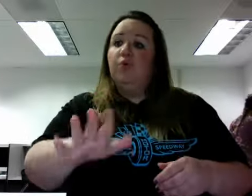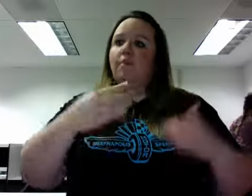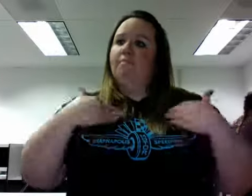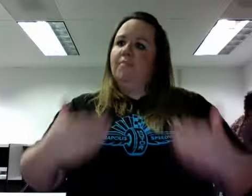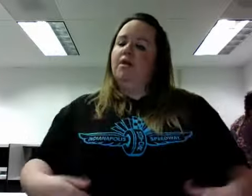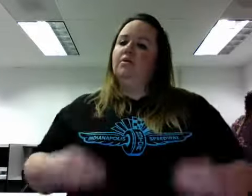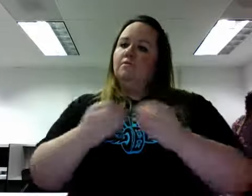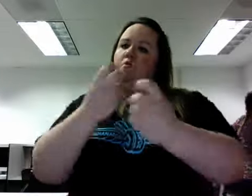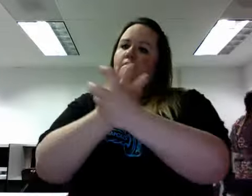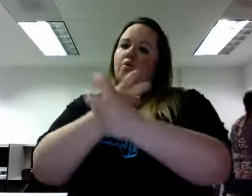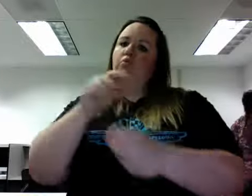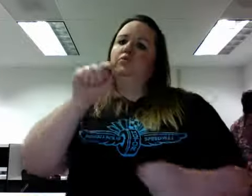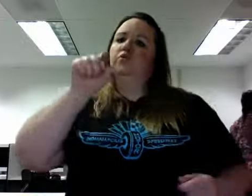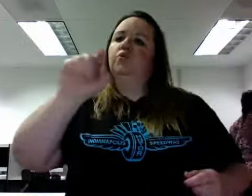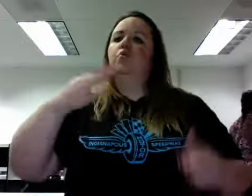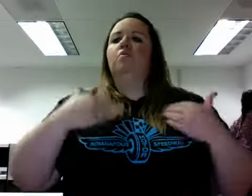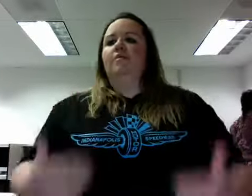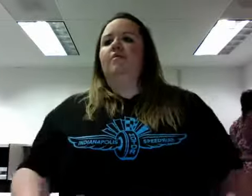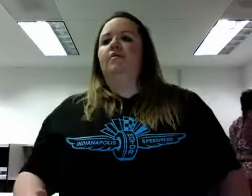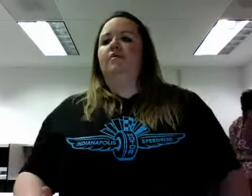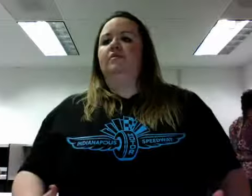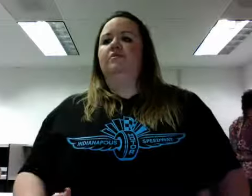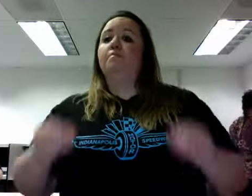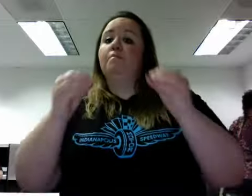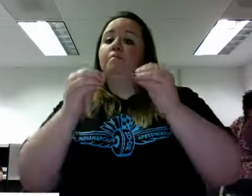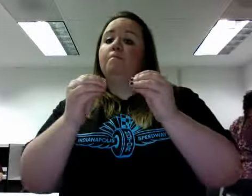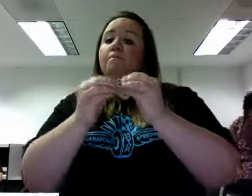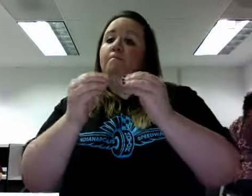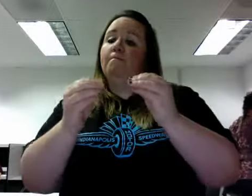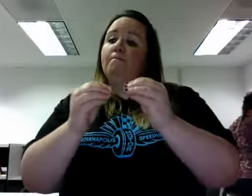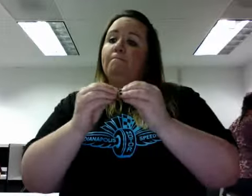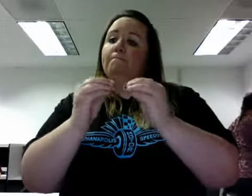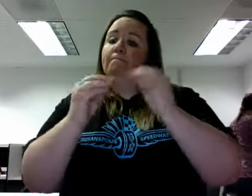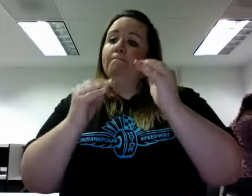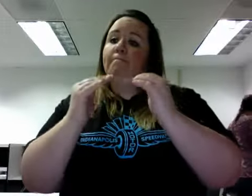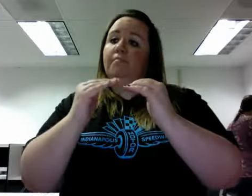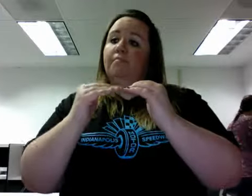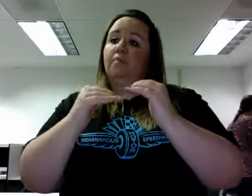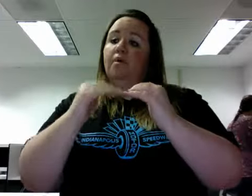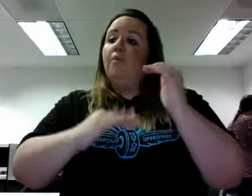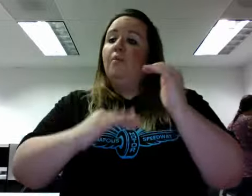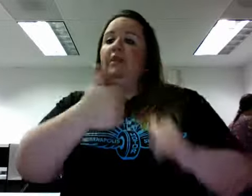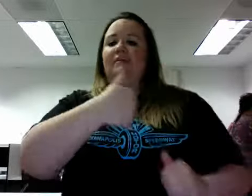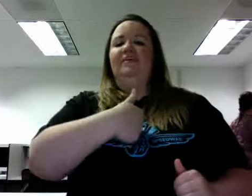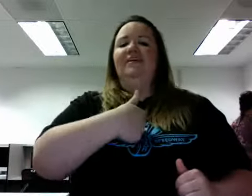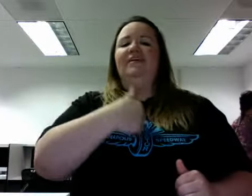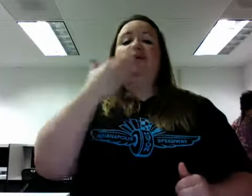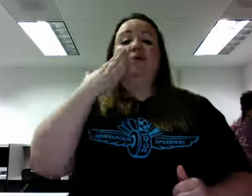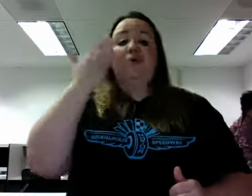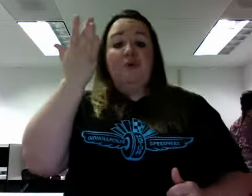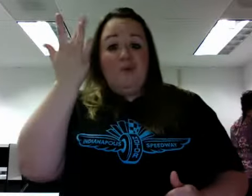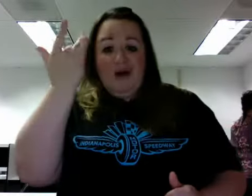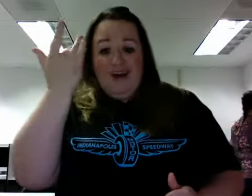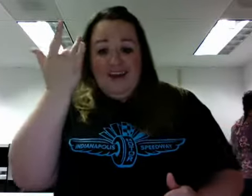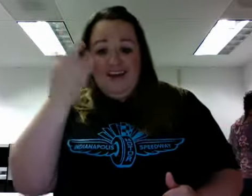I have about 206. You got more than I do. You know why? Well, because you're younger. You're bless you. Oh, okay. Yeah,